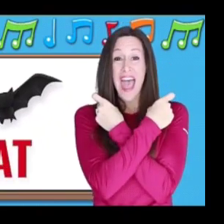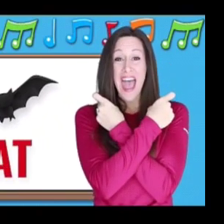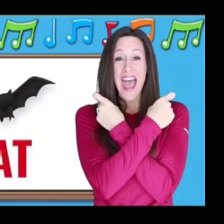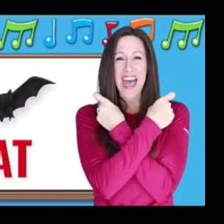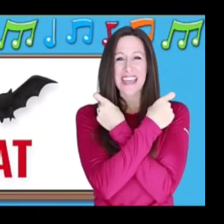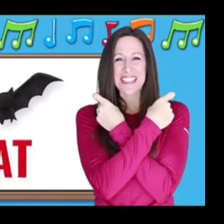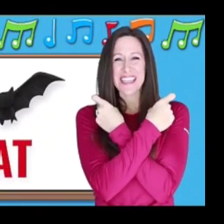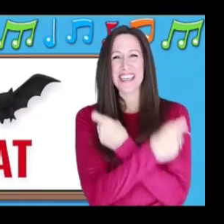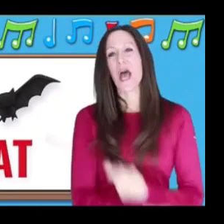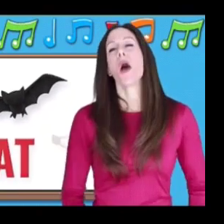bat.